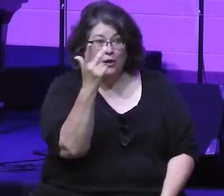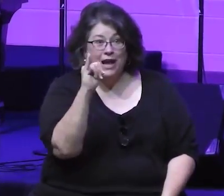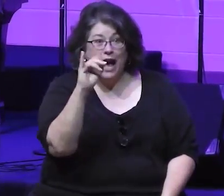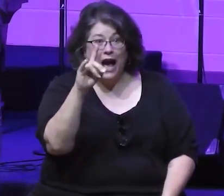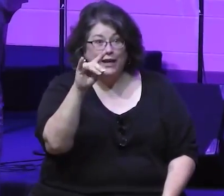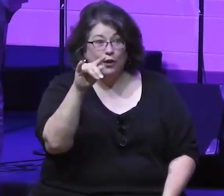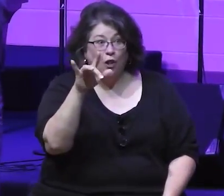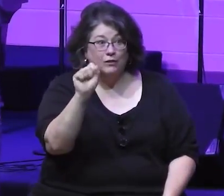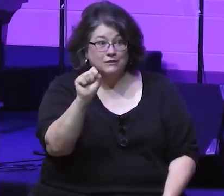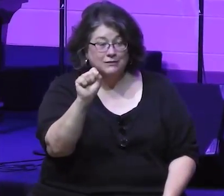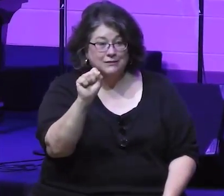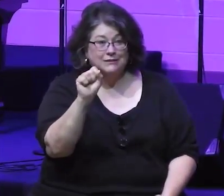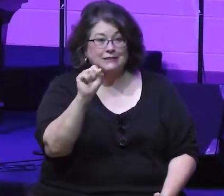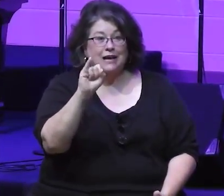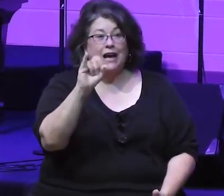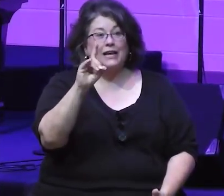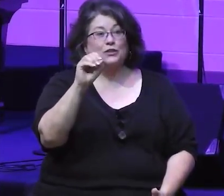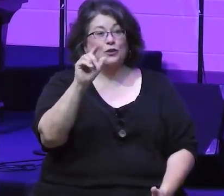Consumerism,